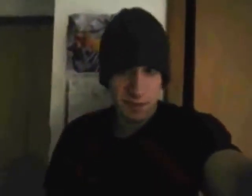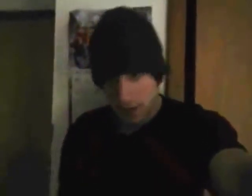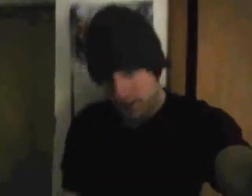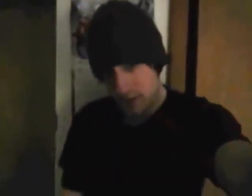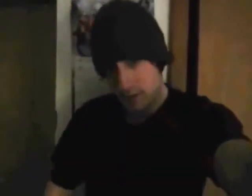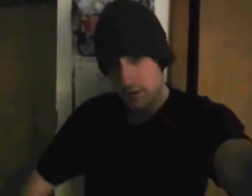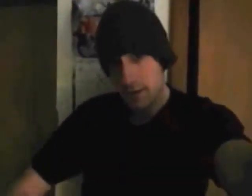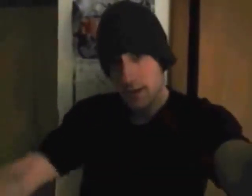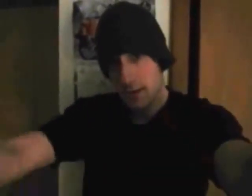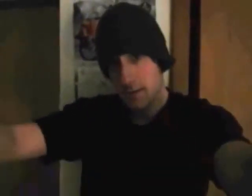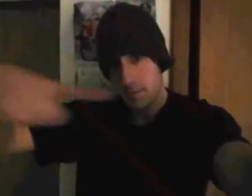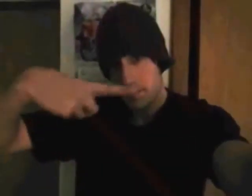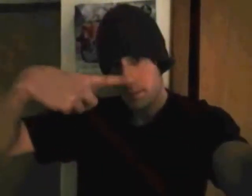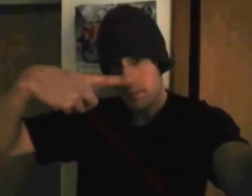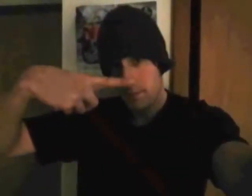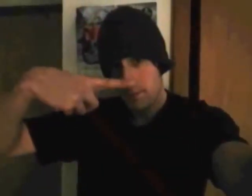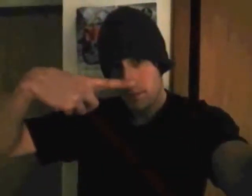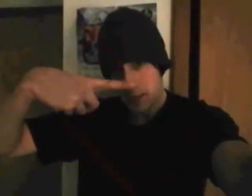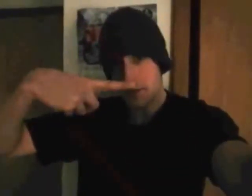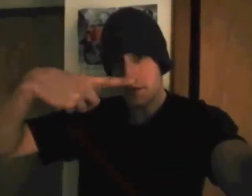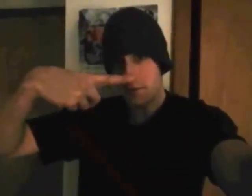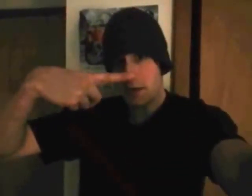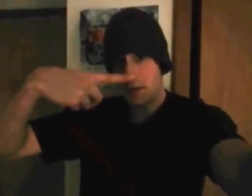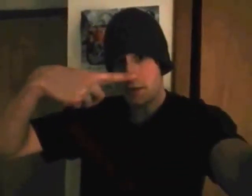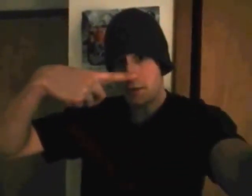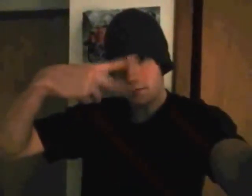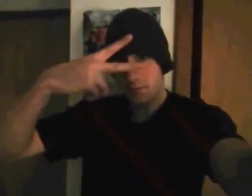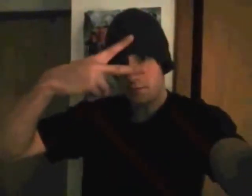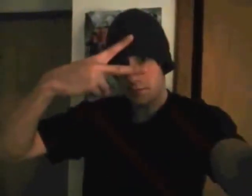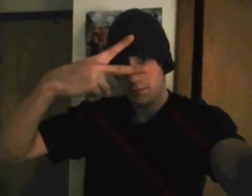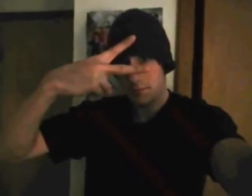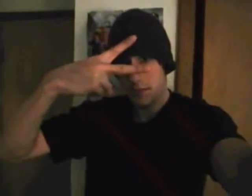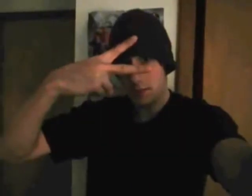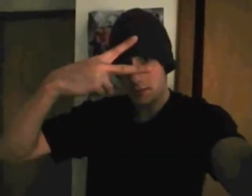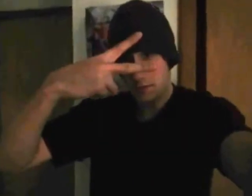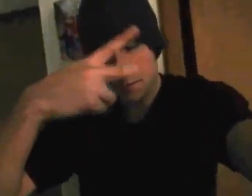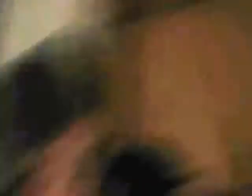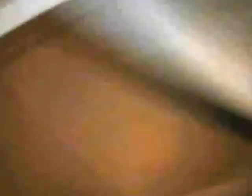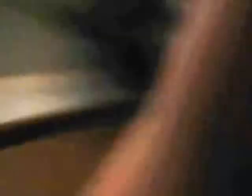together. So, here's the video. Peace.